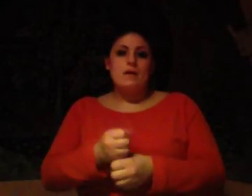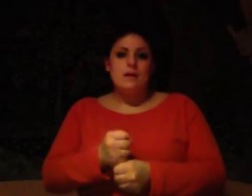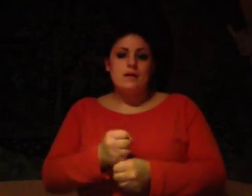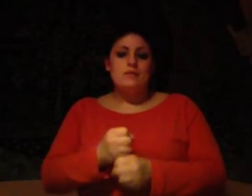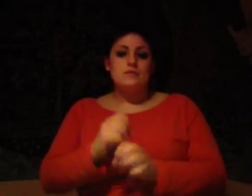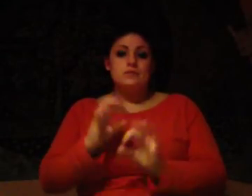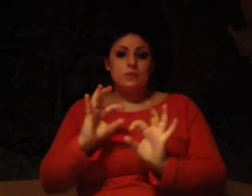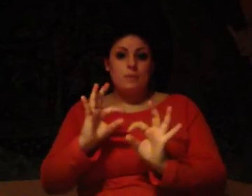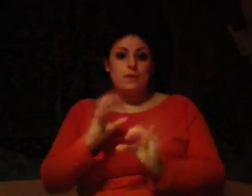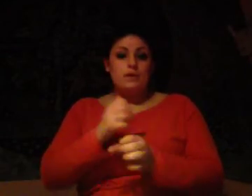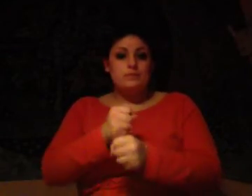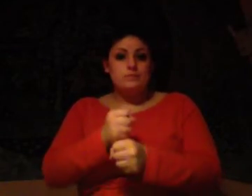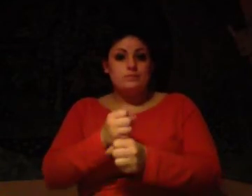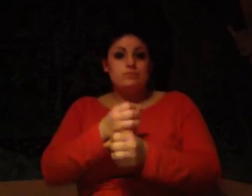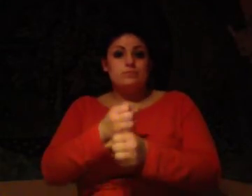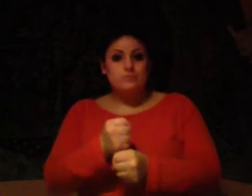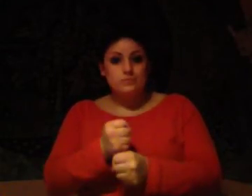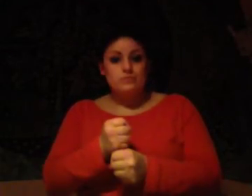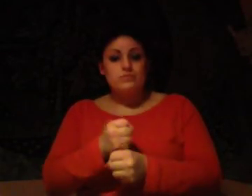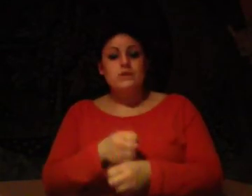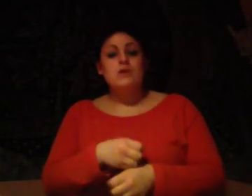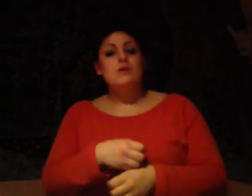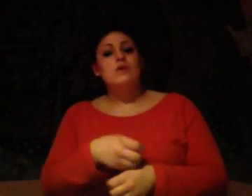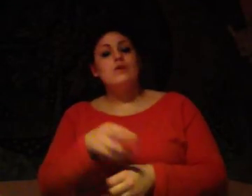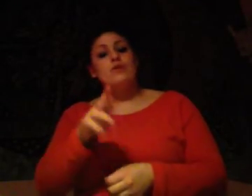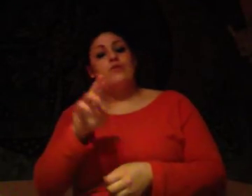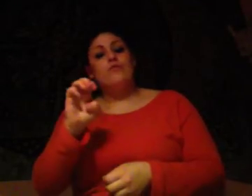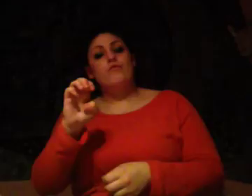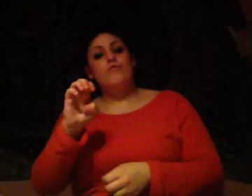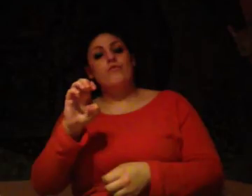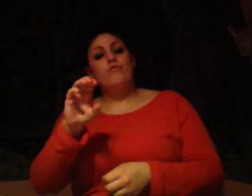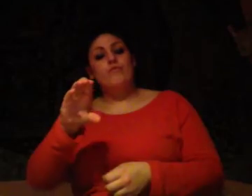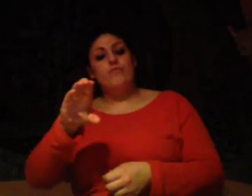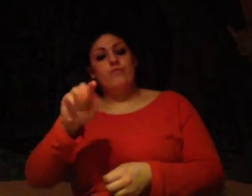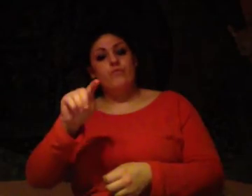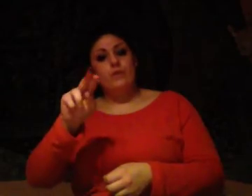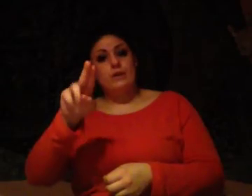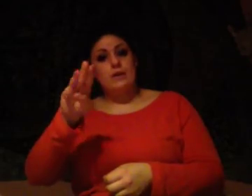known as the rectum and anus collectively. Material will move out of the body